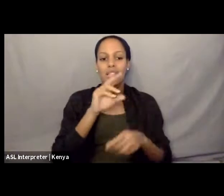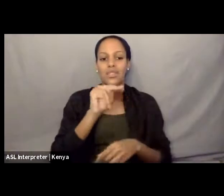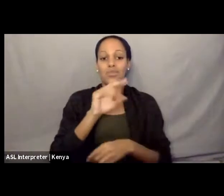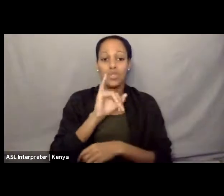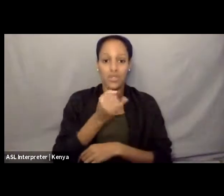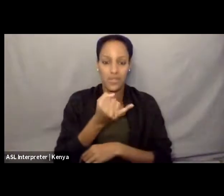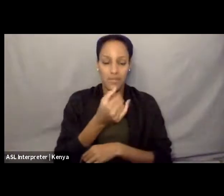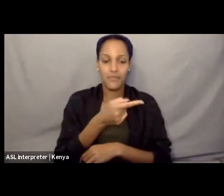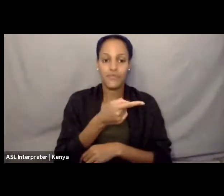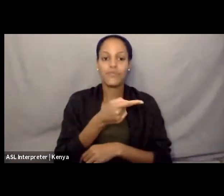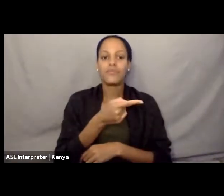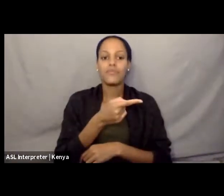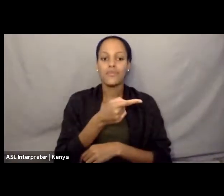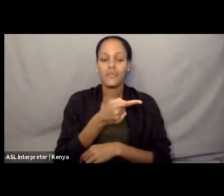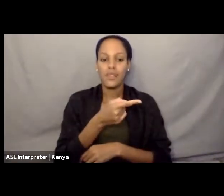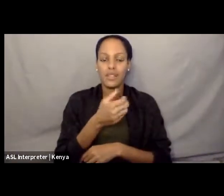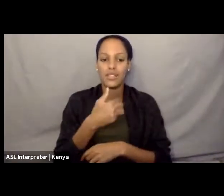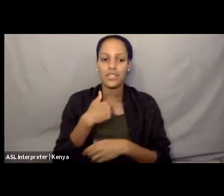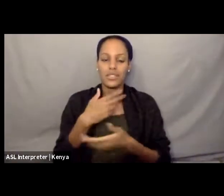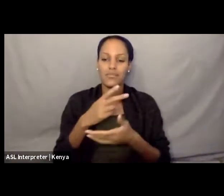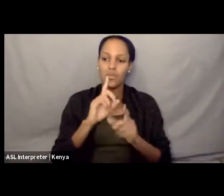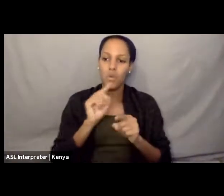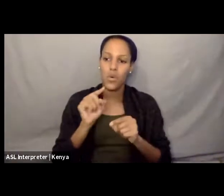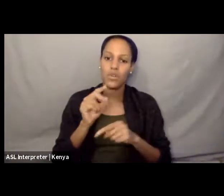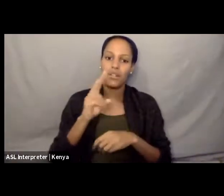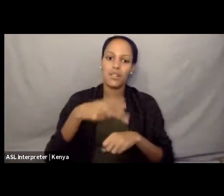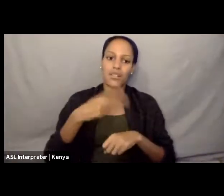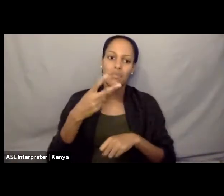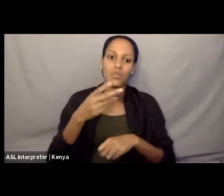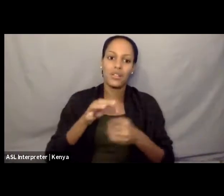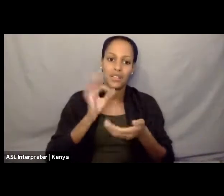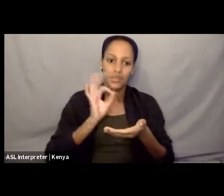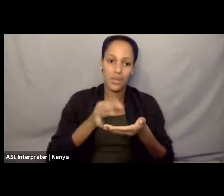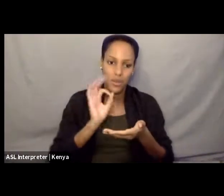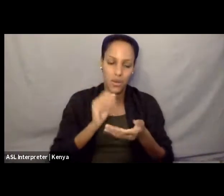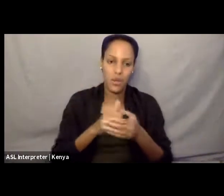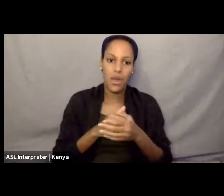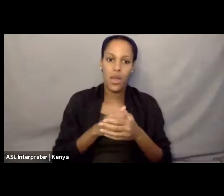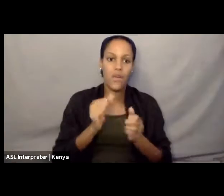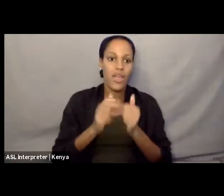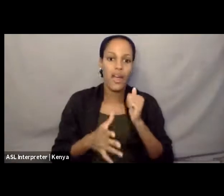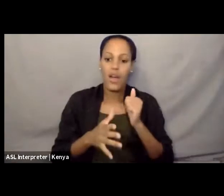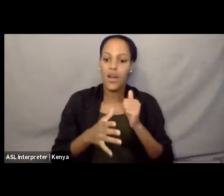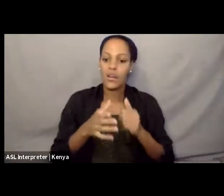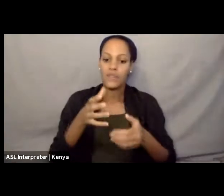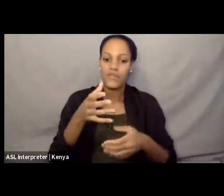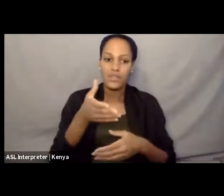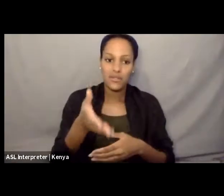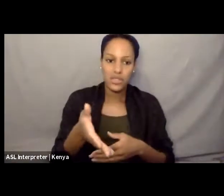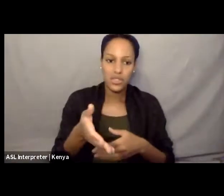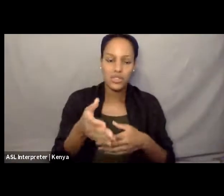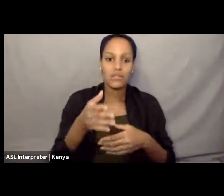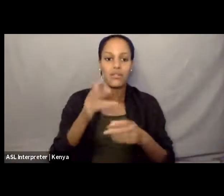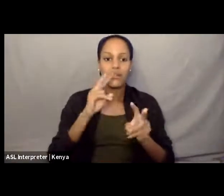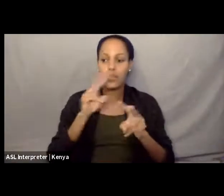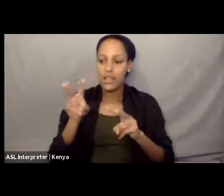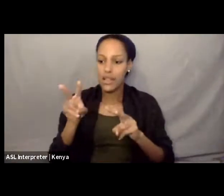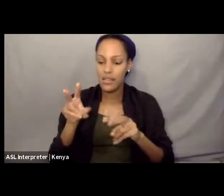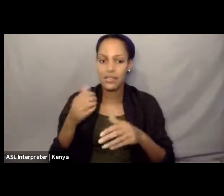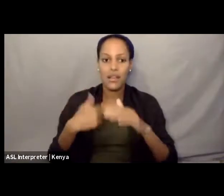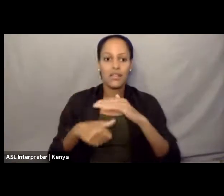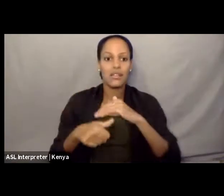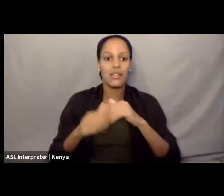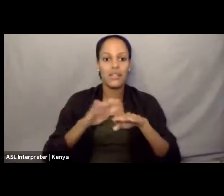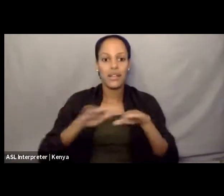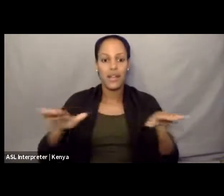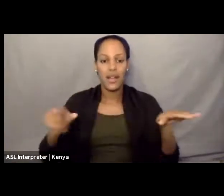Anyway, she pulled the double espresso and without even reaching, without even glancing, beneath the counter where the useless